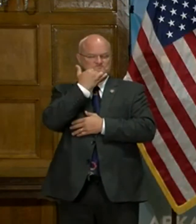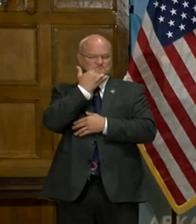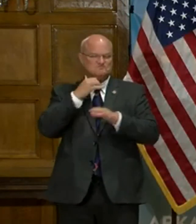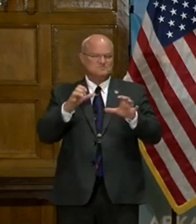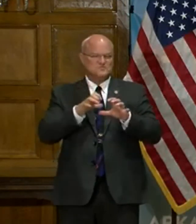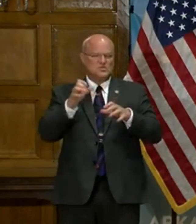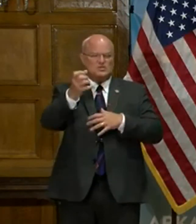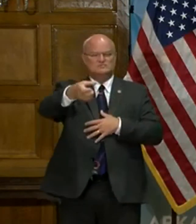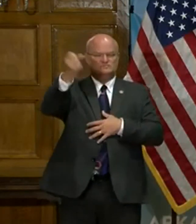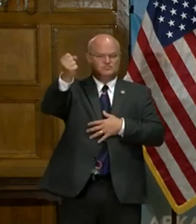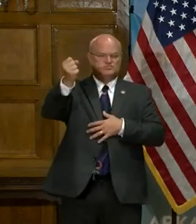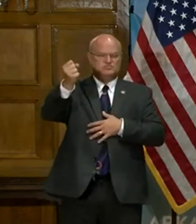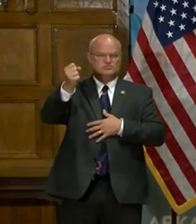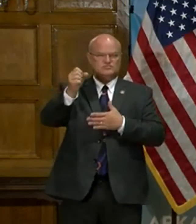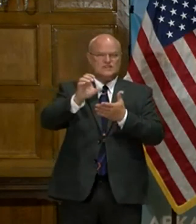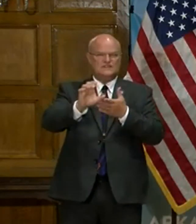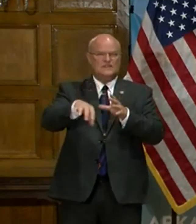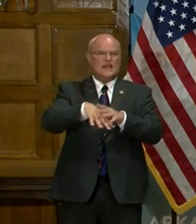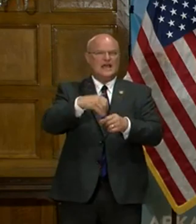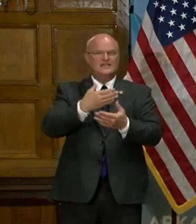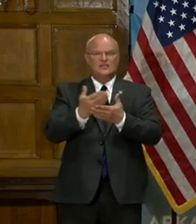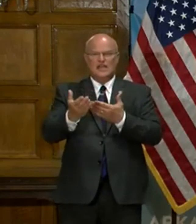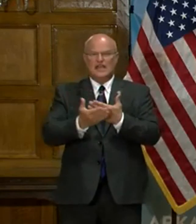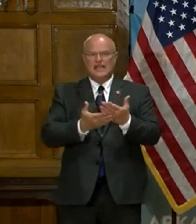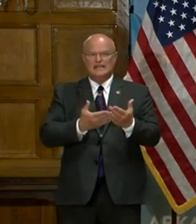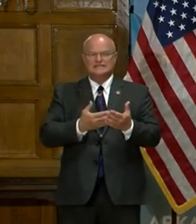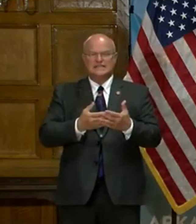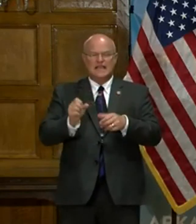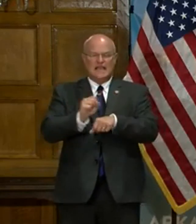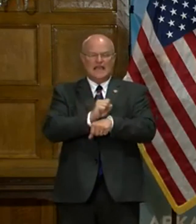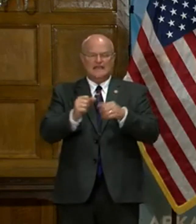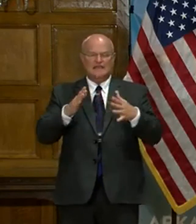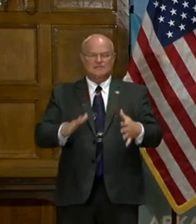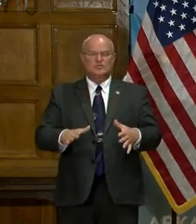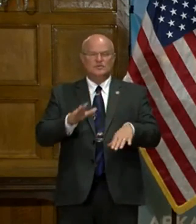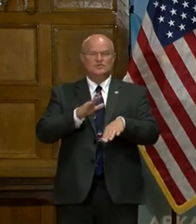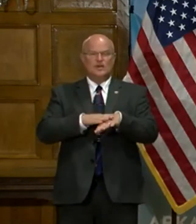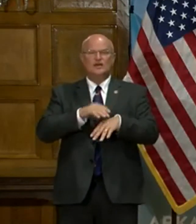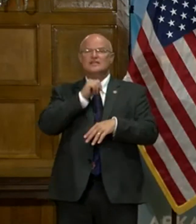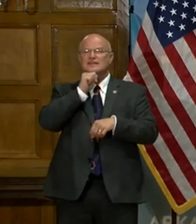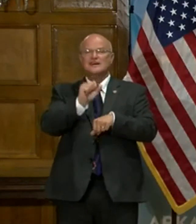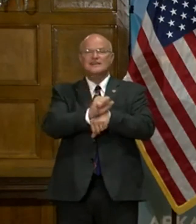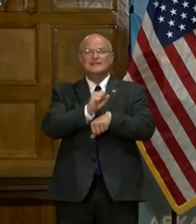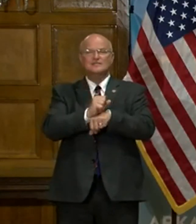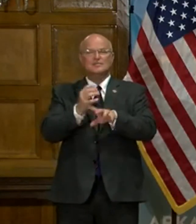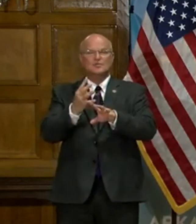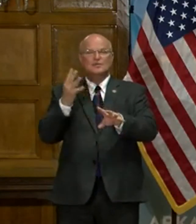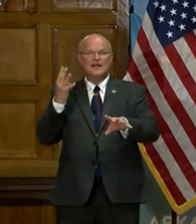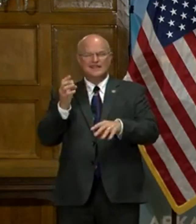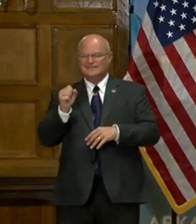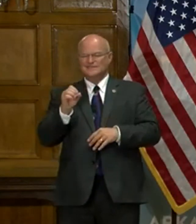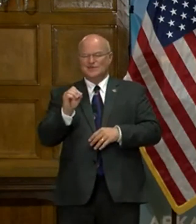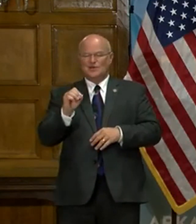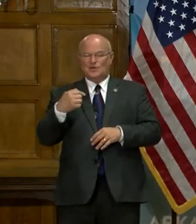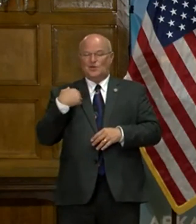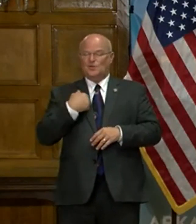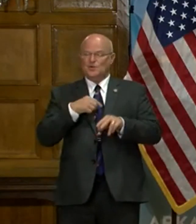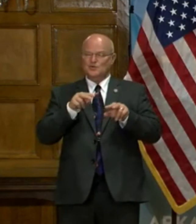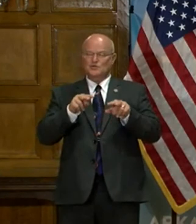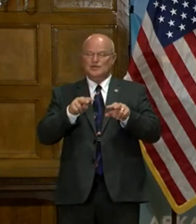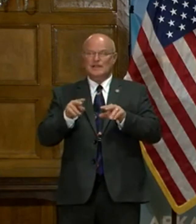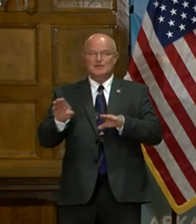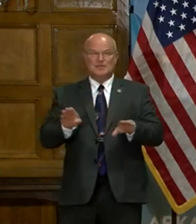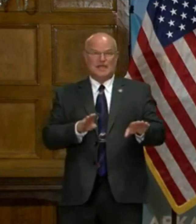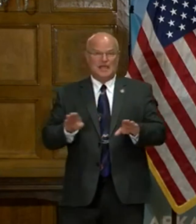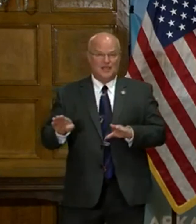do, to rip somebody's investment out of their hands and the employees, put them on the unemployment line. So we're looking